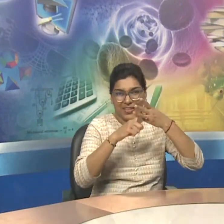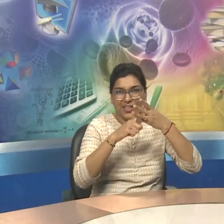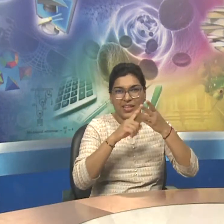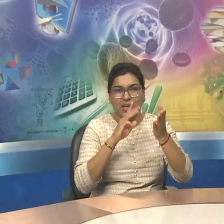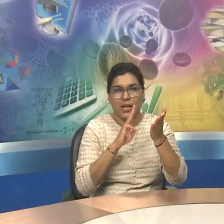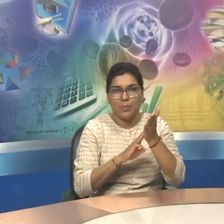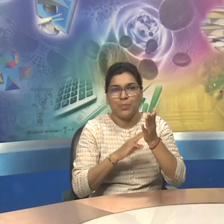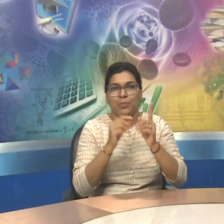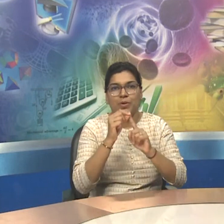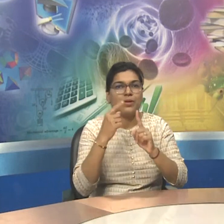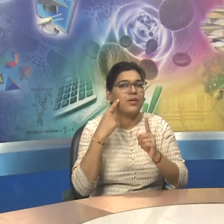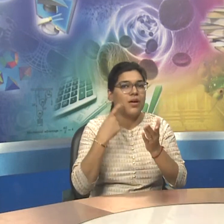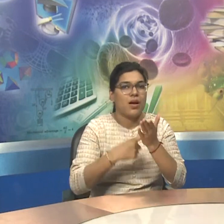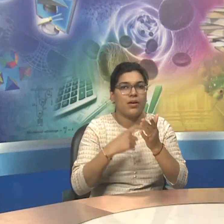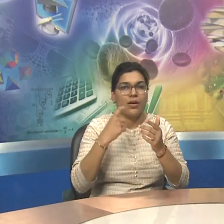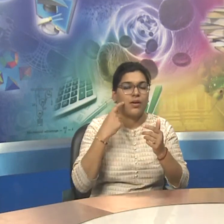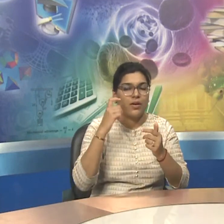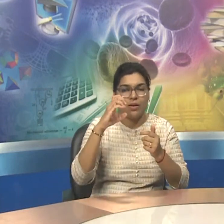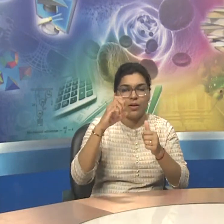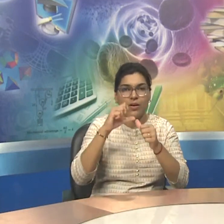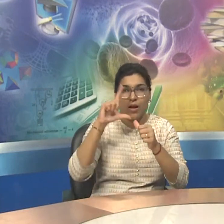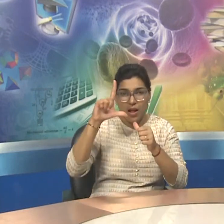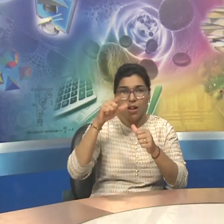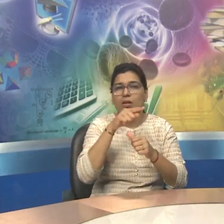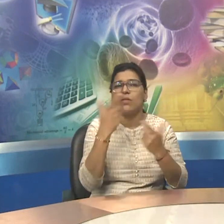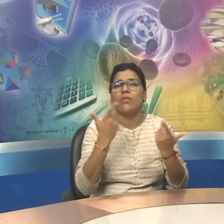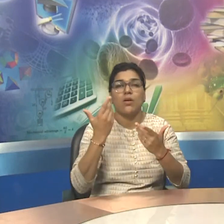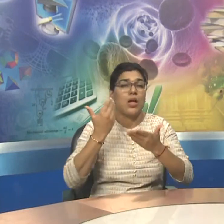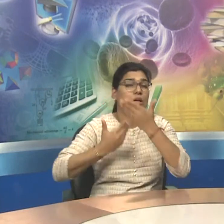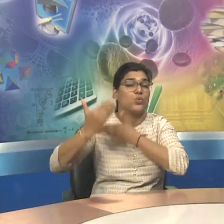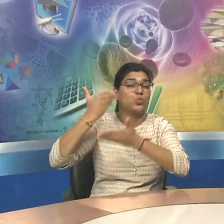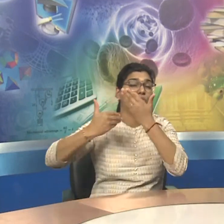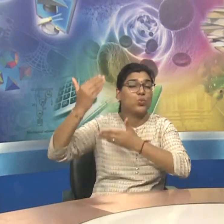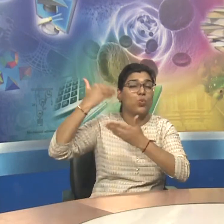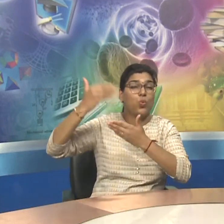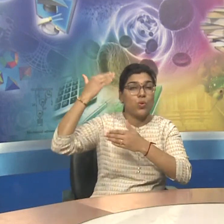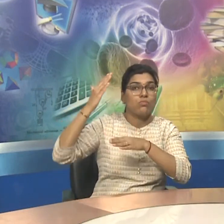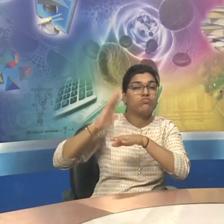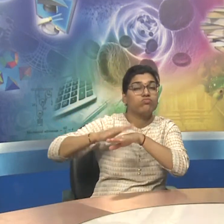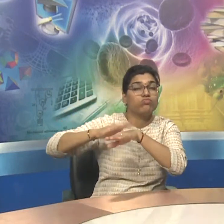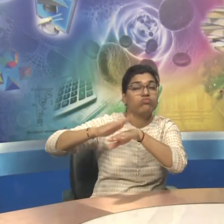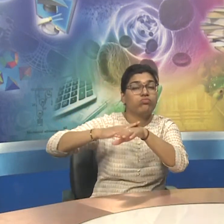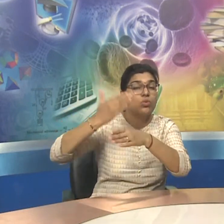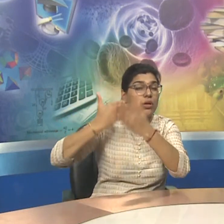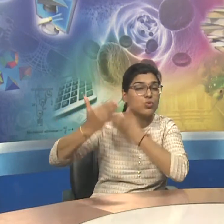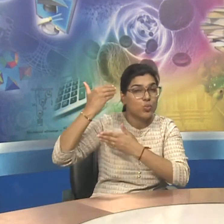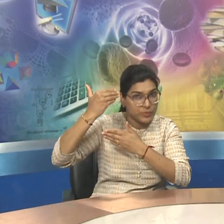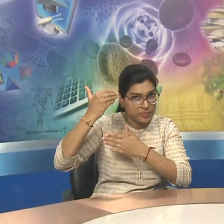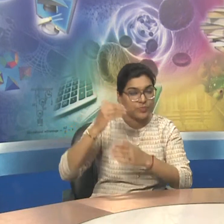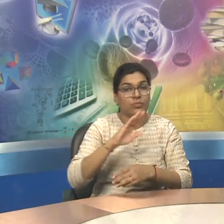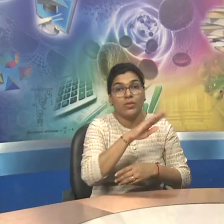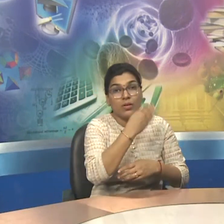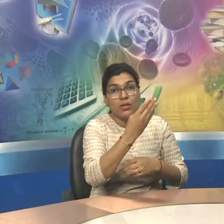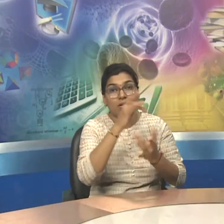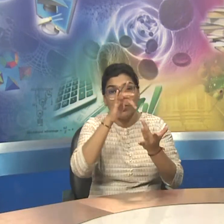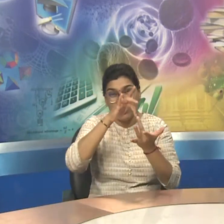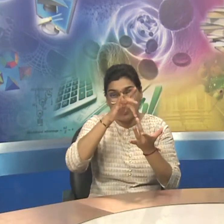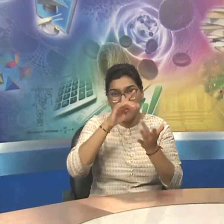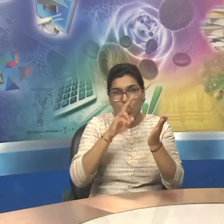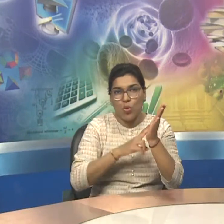issues. You can see in bracket the options are given. The